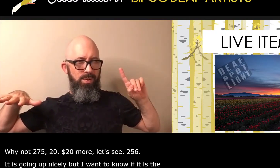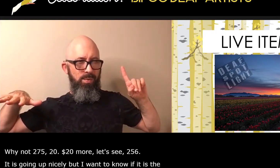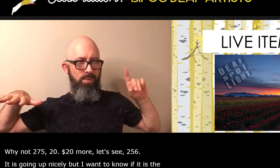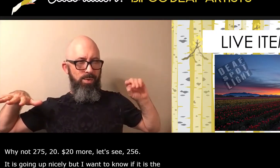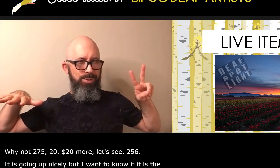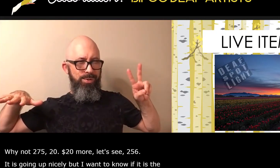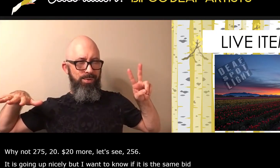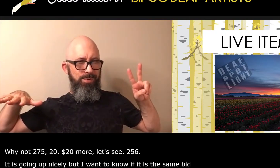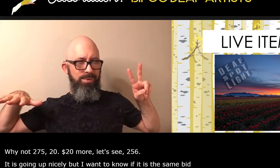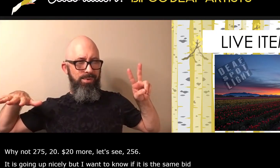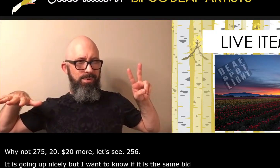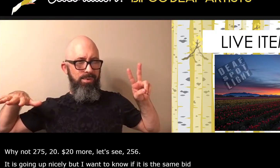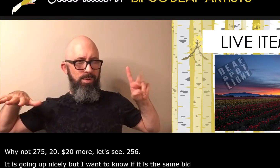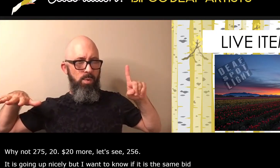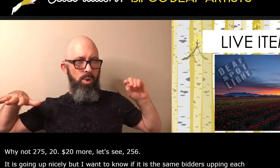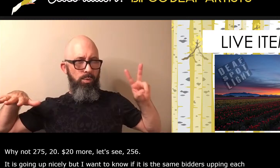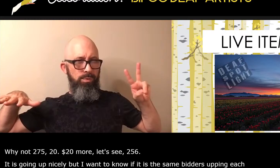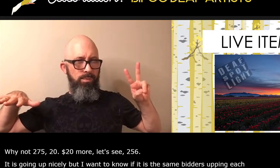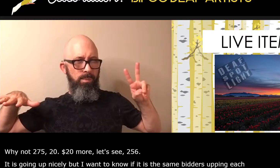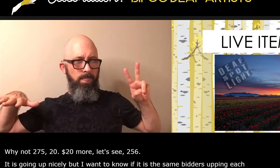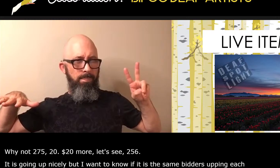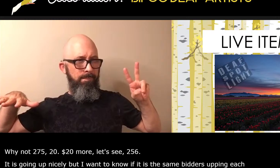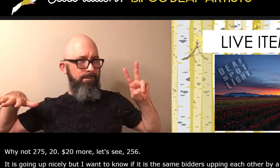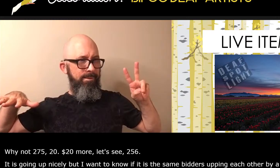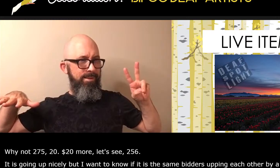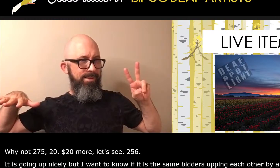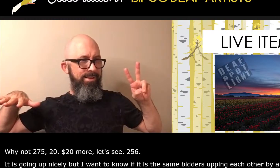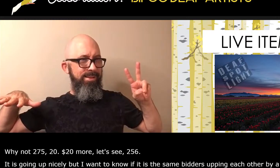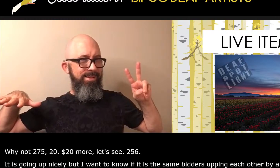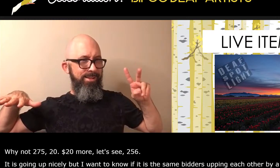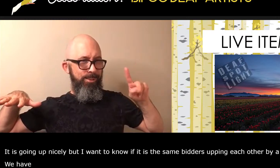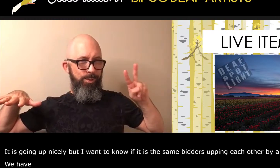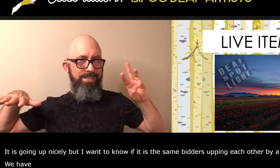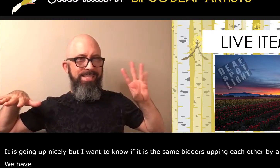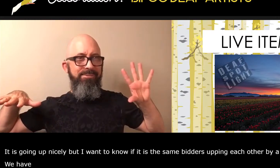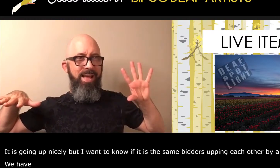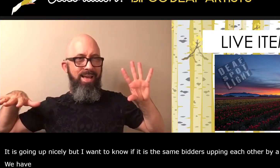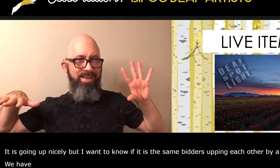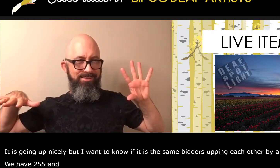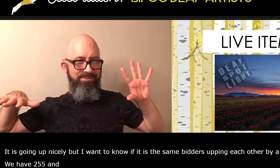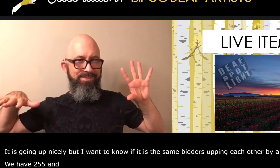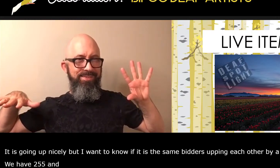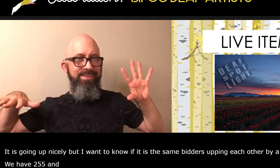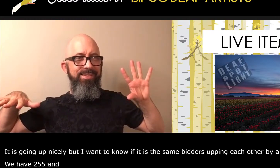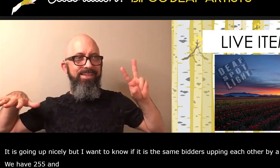got 255 and 102, is it? Is that who these bidders are?